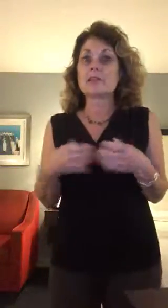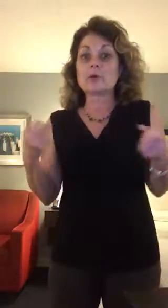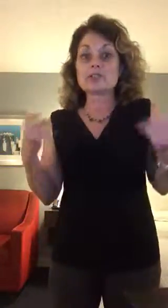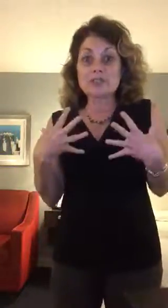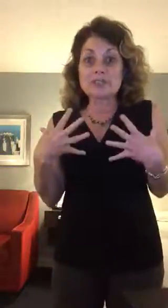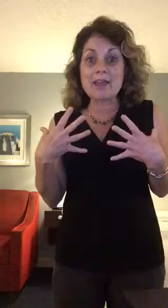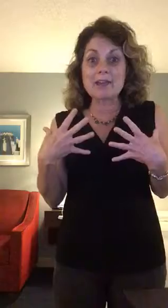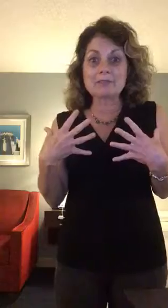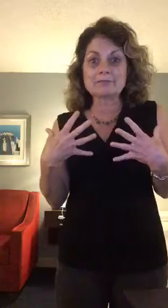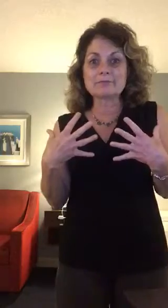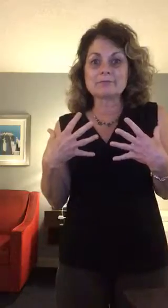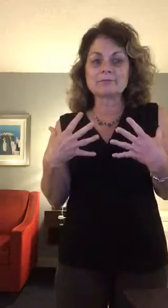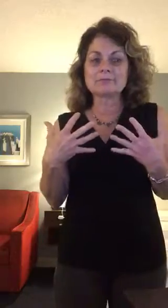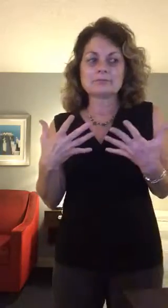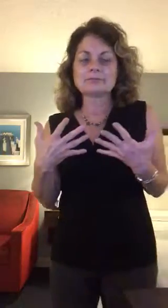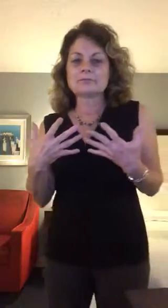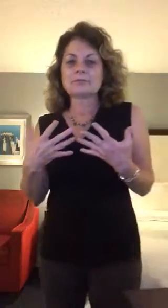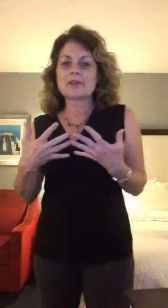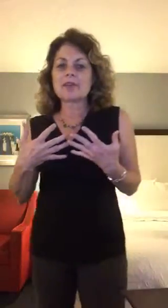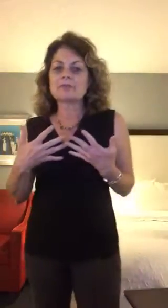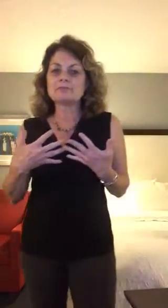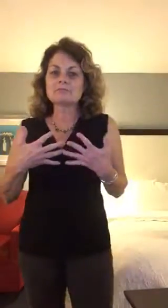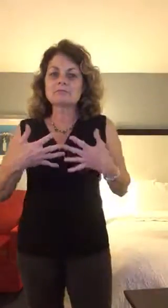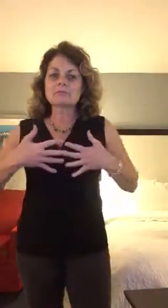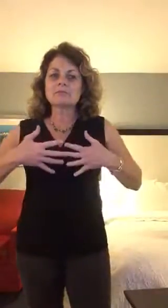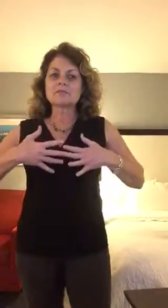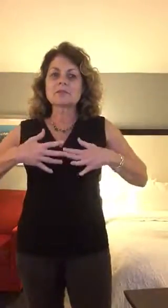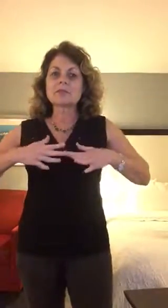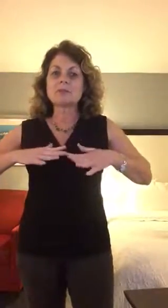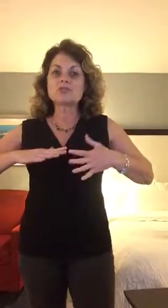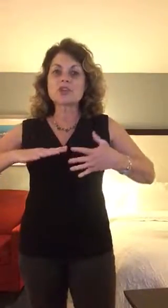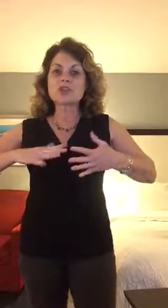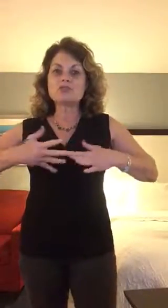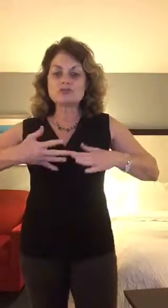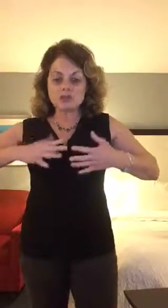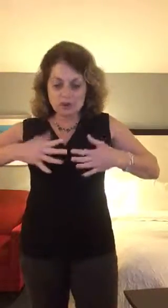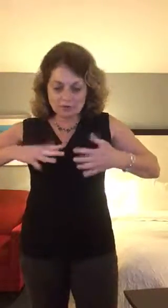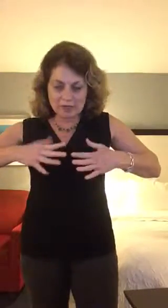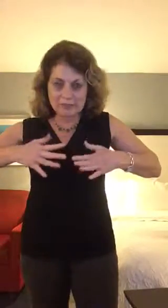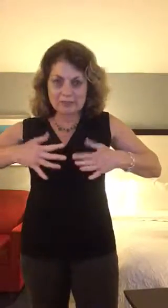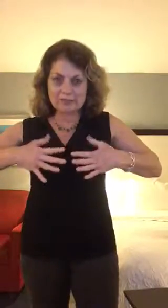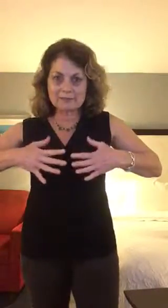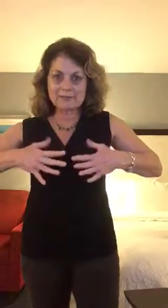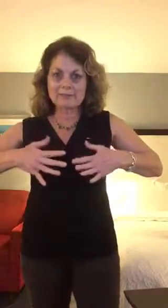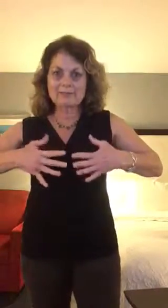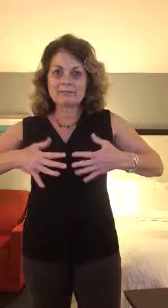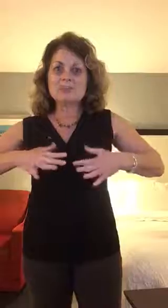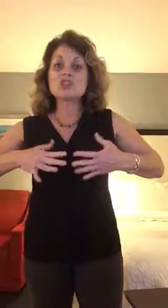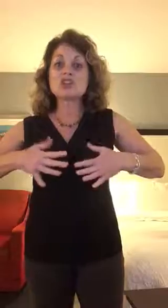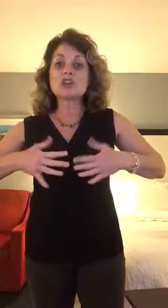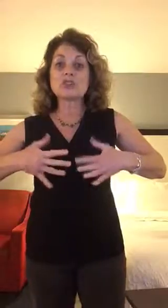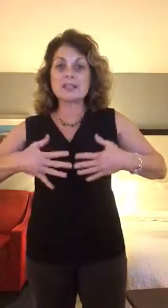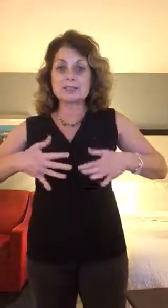Now once you're scared, then sometimes you get nervous.